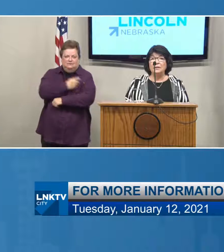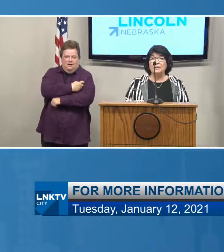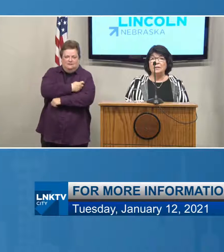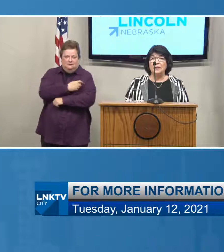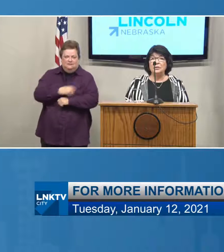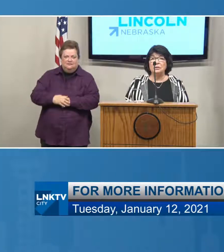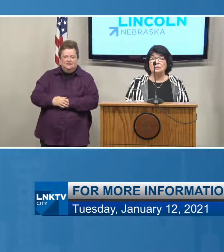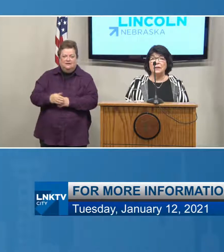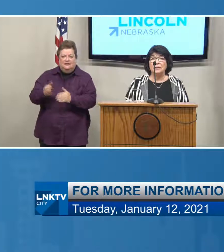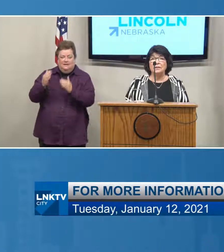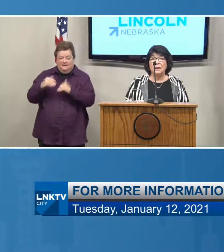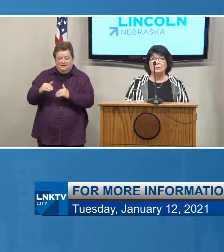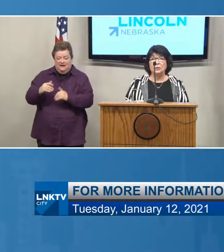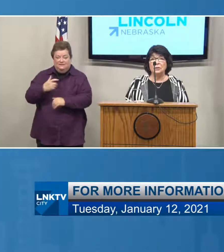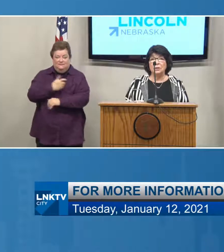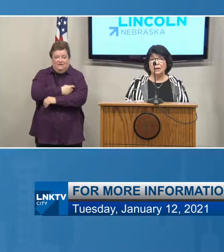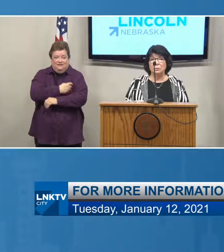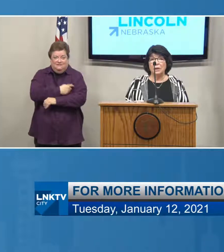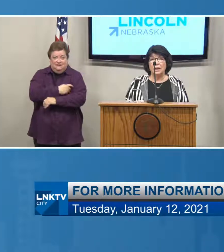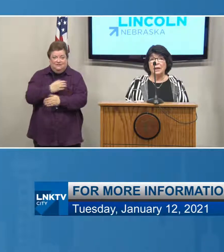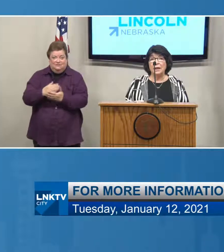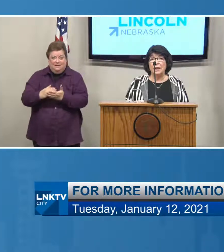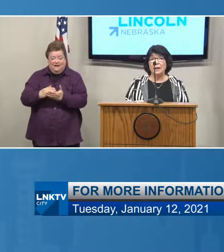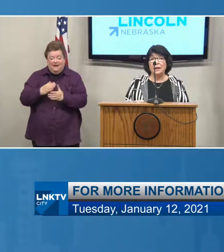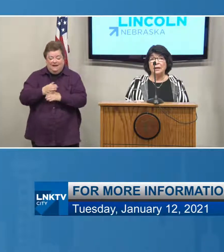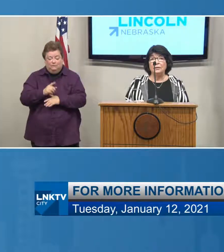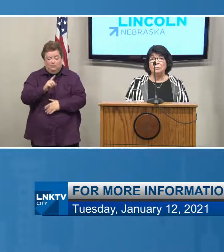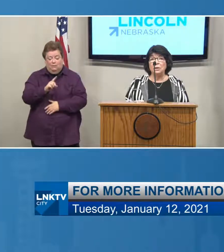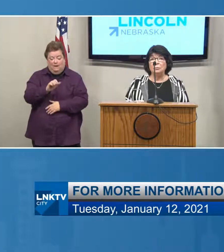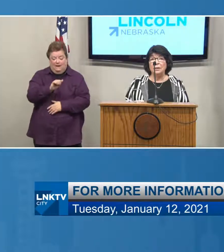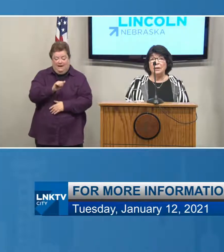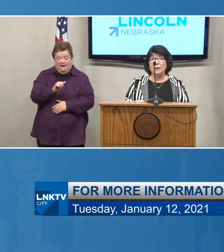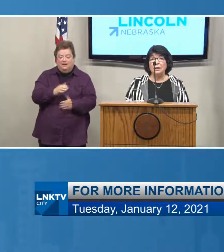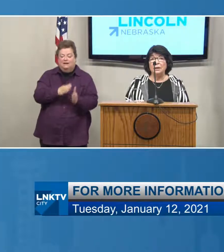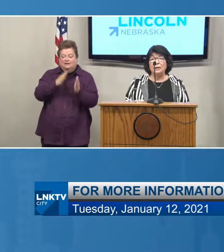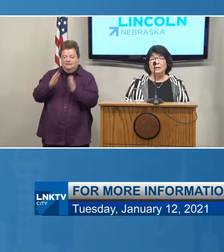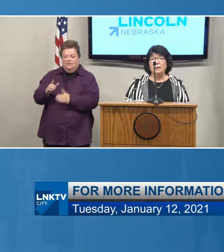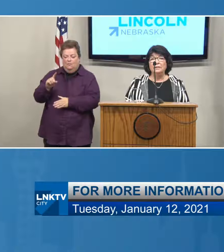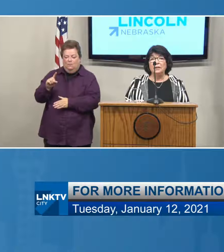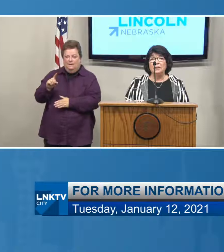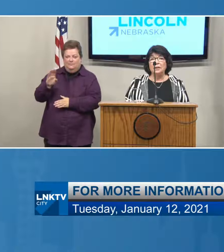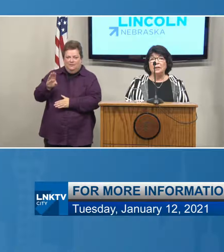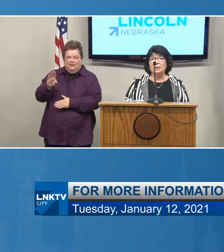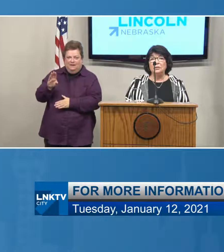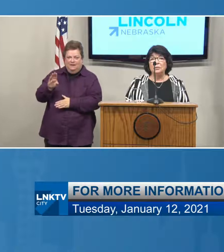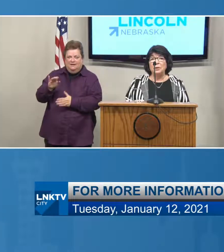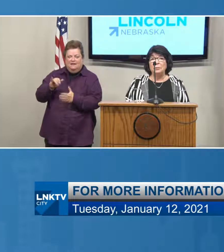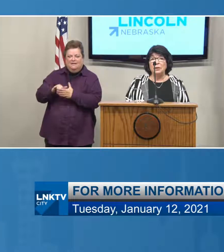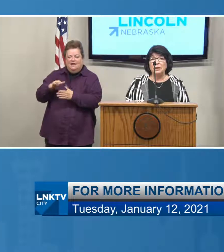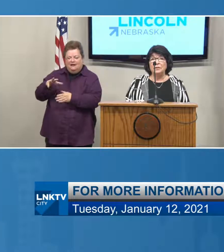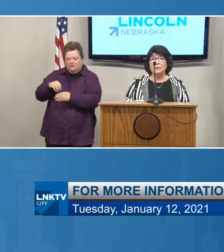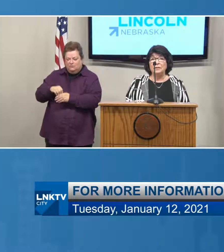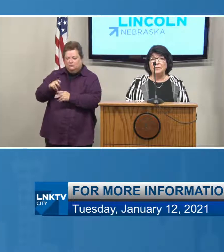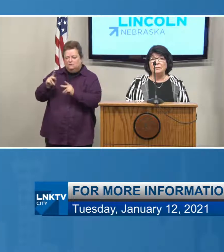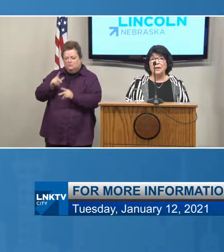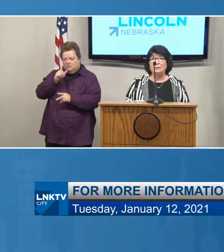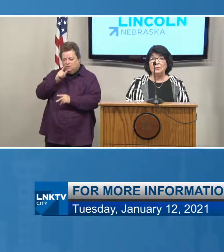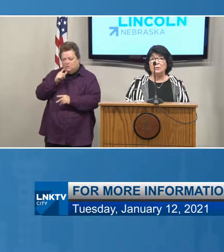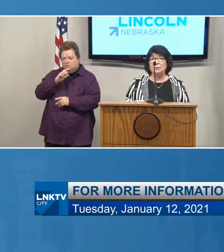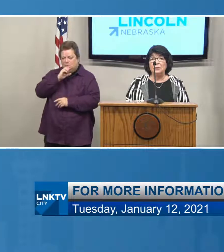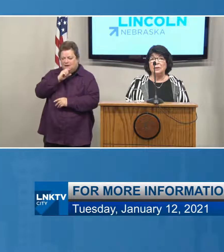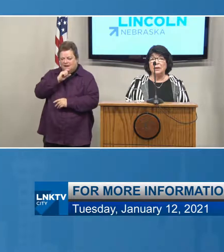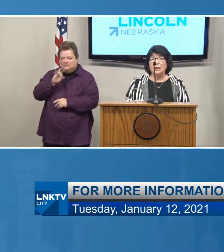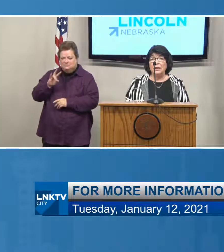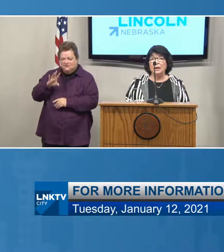next vaccination phase after 1A is 1B. This area includes people aged 65